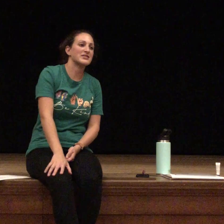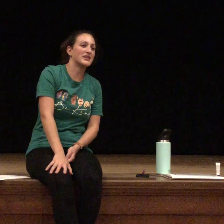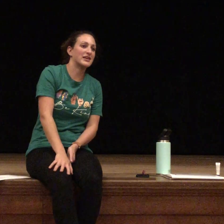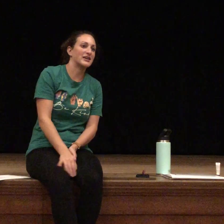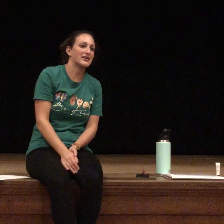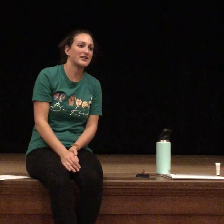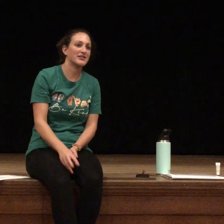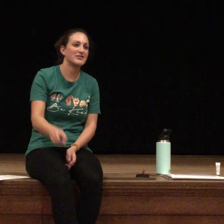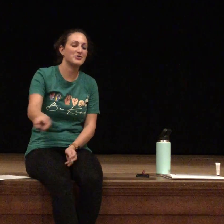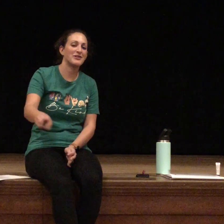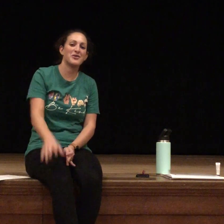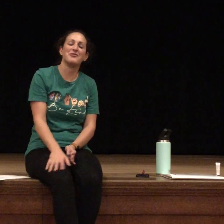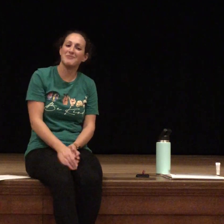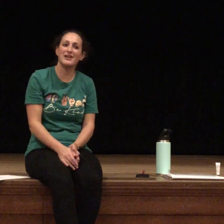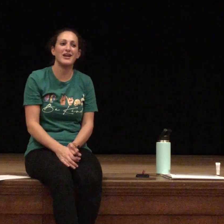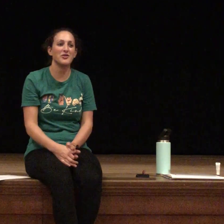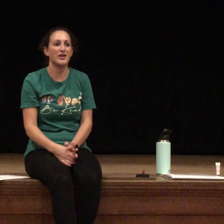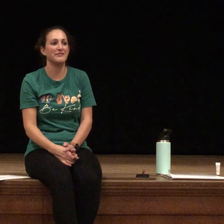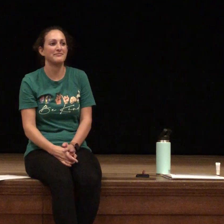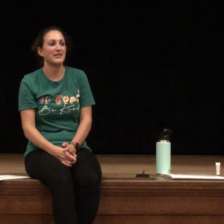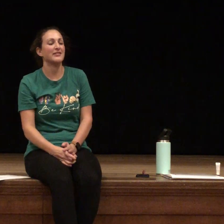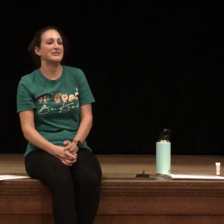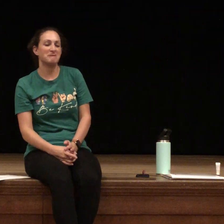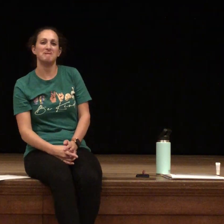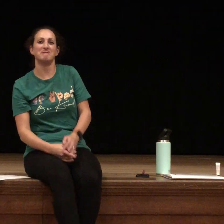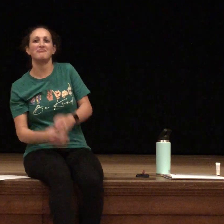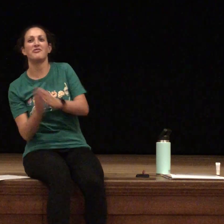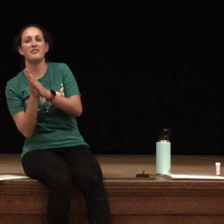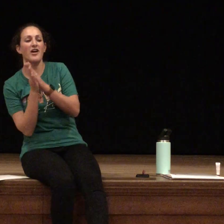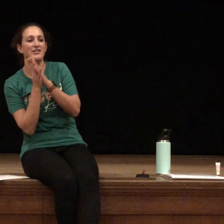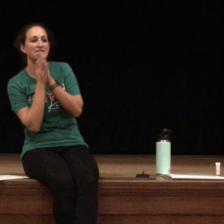2 on the ground. 2 on the ground. I did not know that. Fun facts.